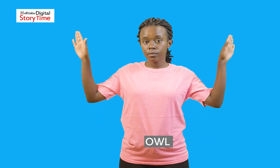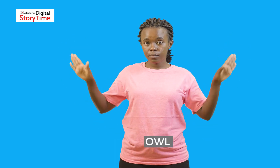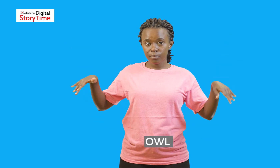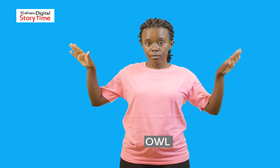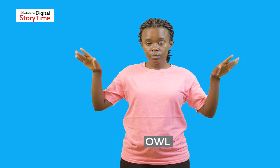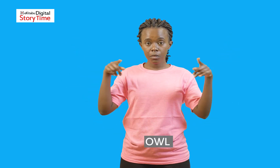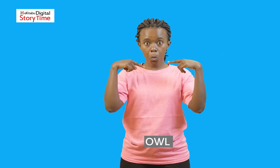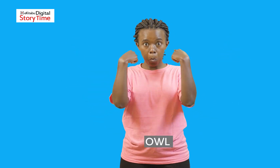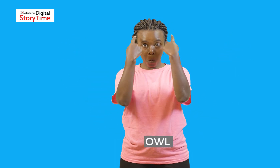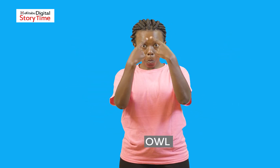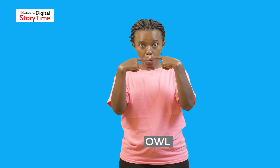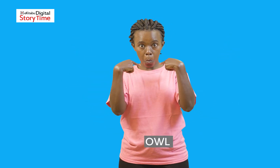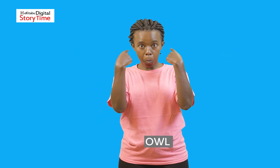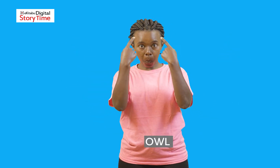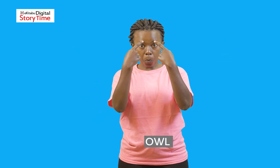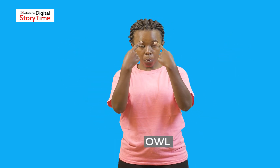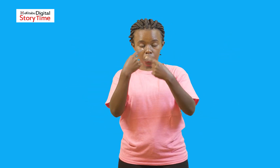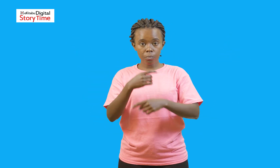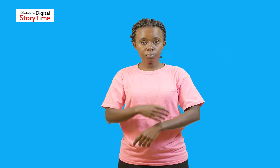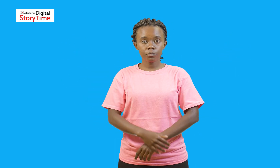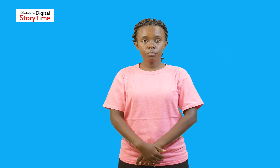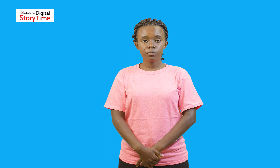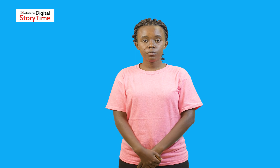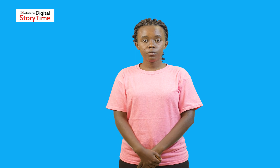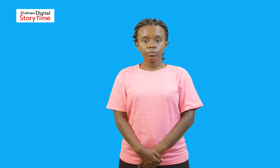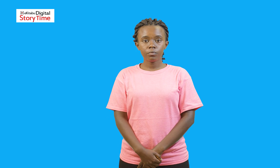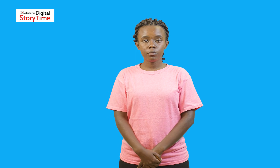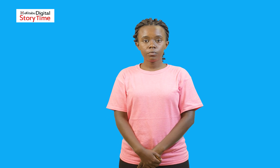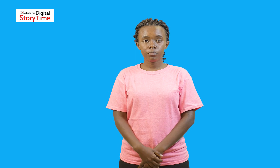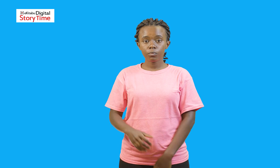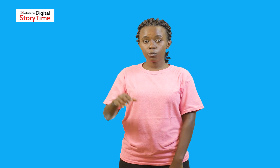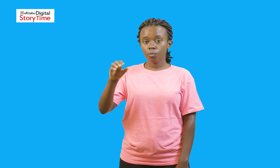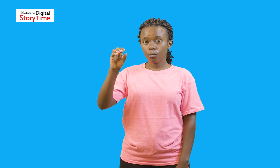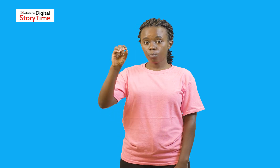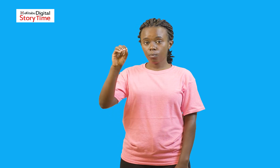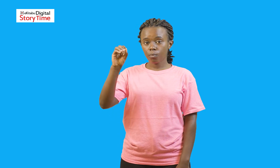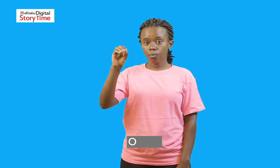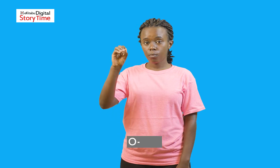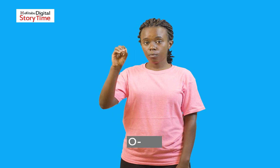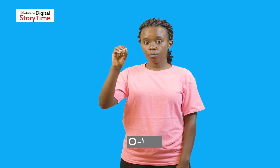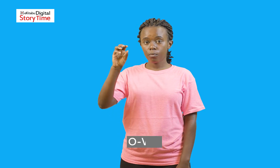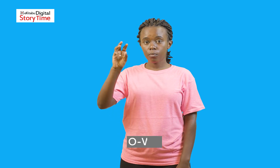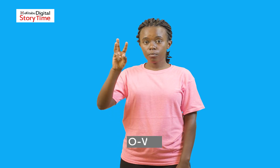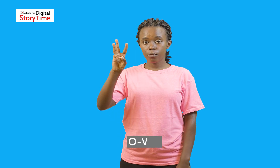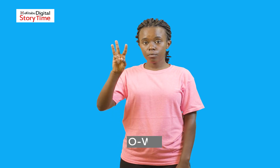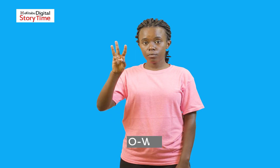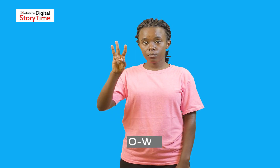Owl. Gowl.